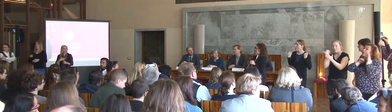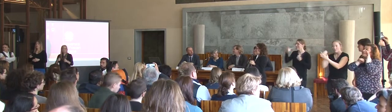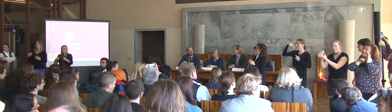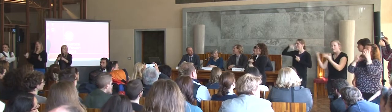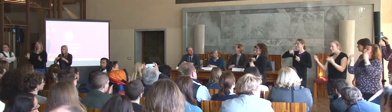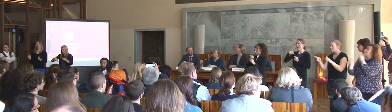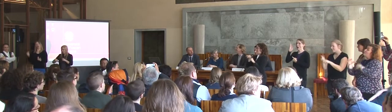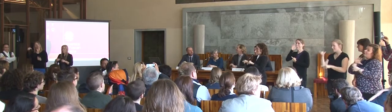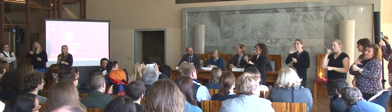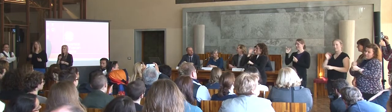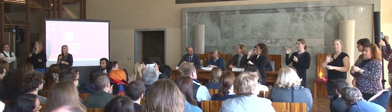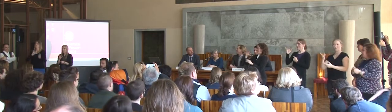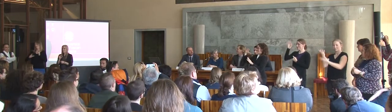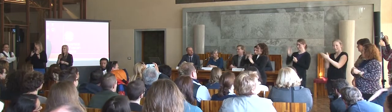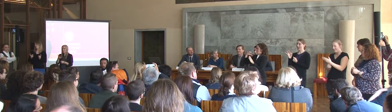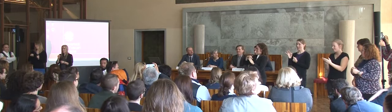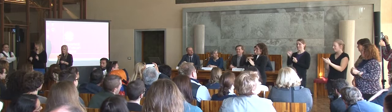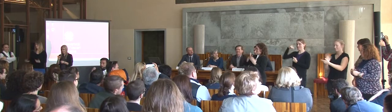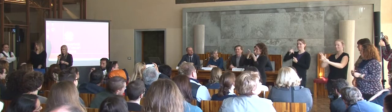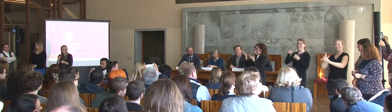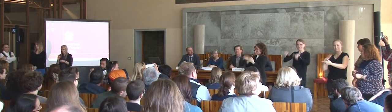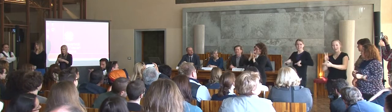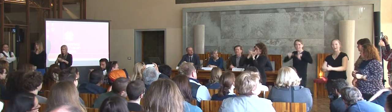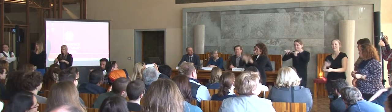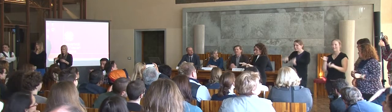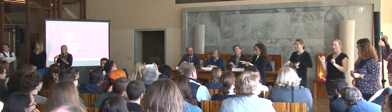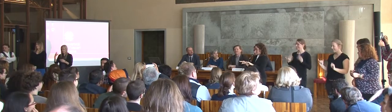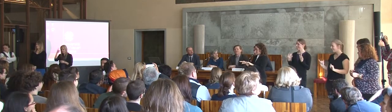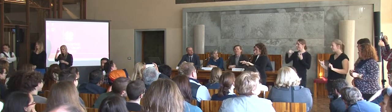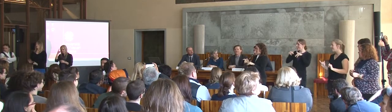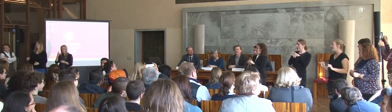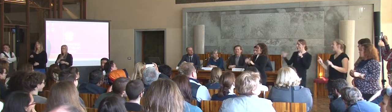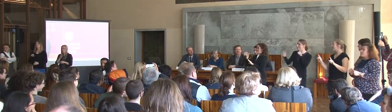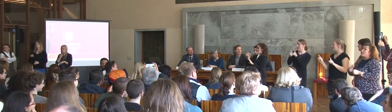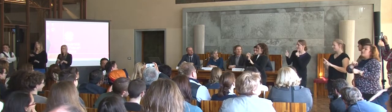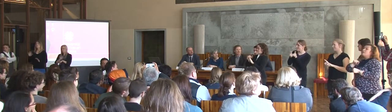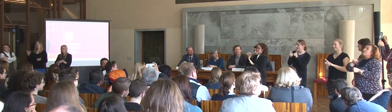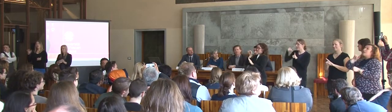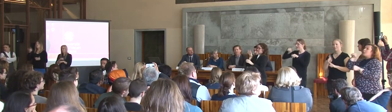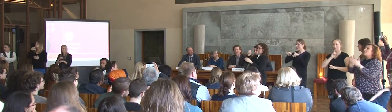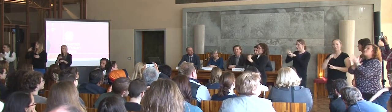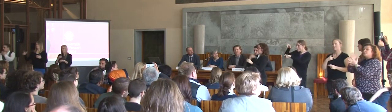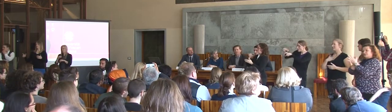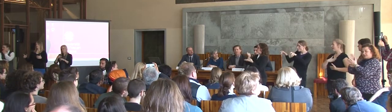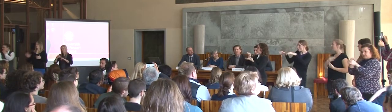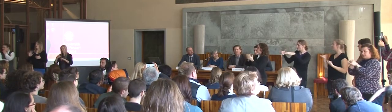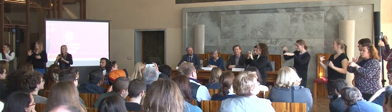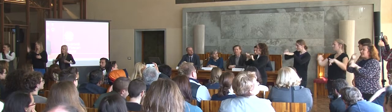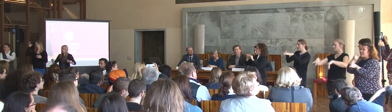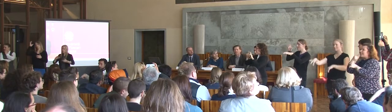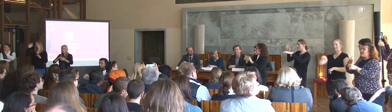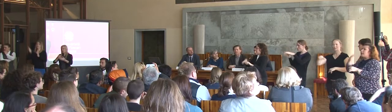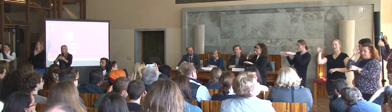Foscari, Venezia University, which is has highly skilled linguistic and sign